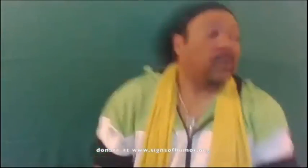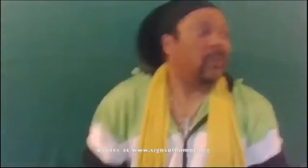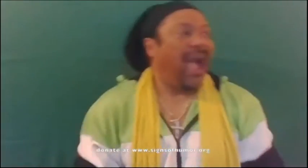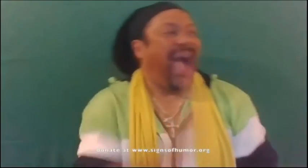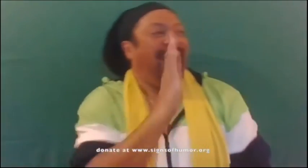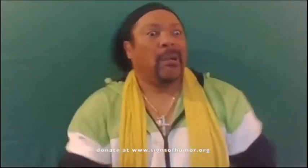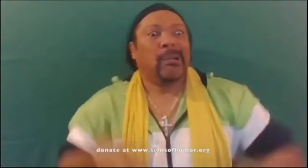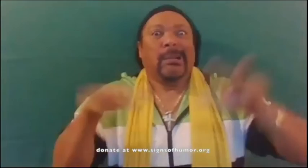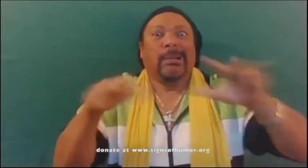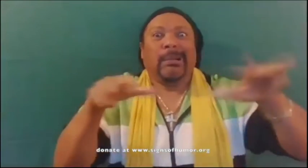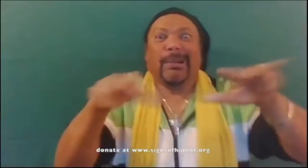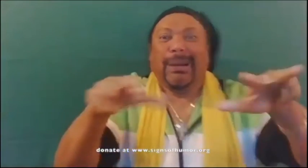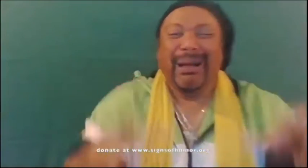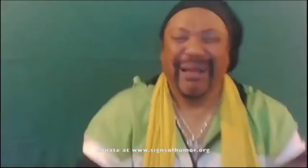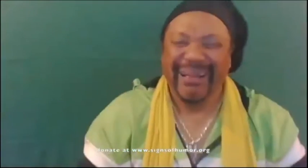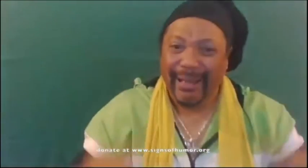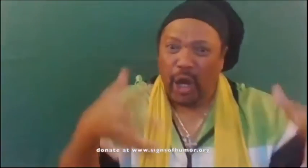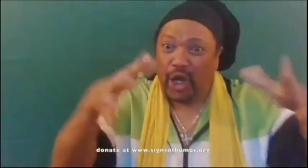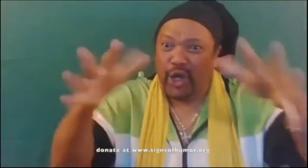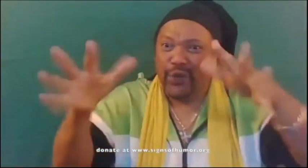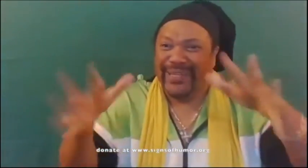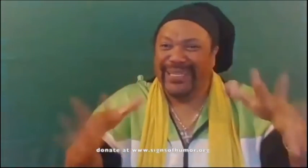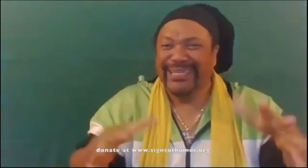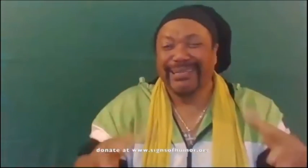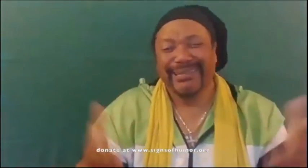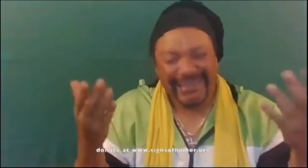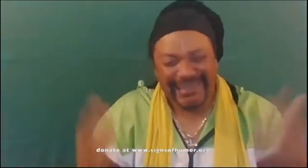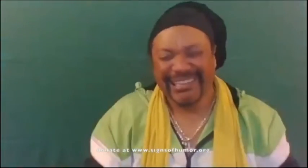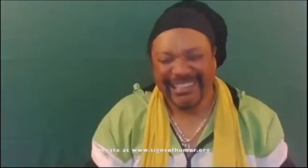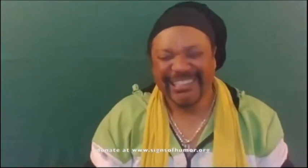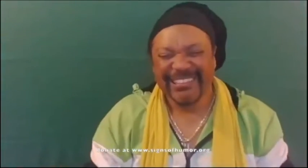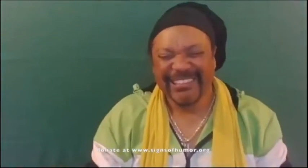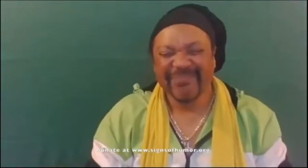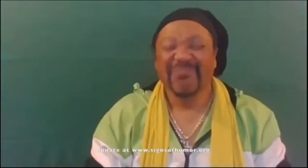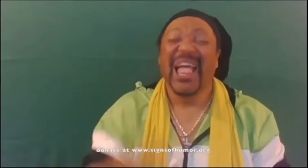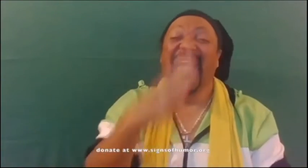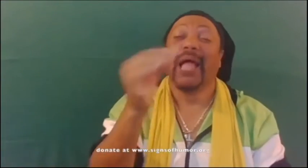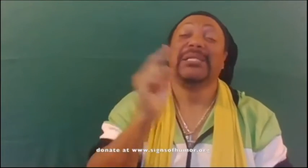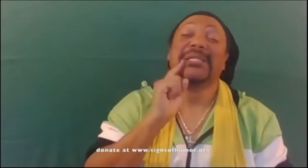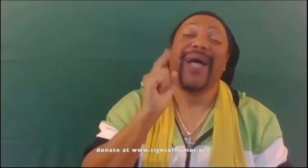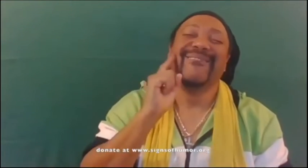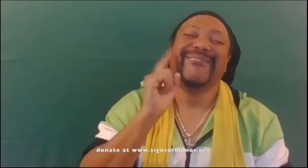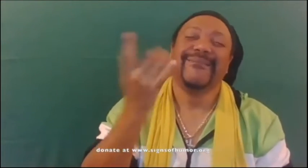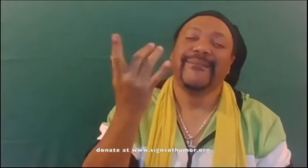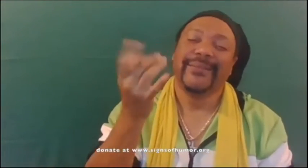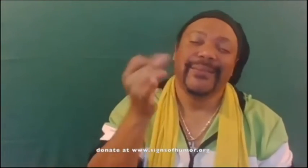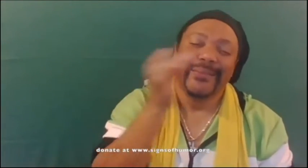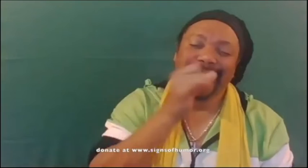hey, you get scared. Hey, Fred. All right? That's how y'all be. Walking around with your nervous jitters. But deaf folks,